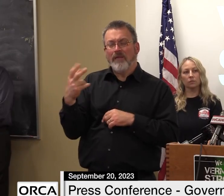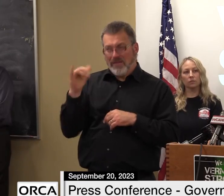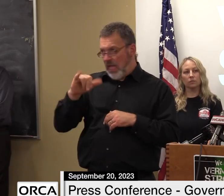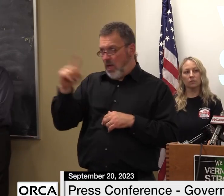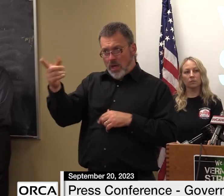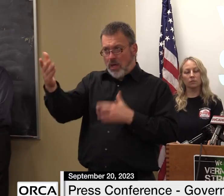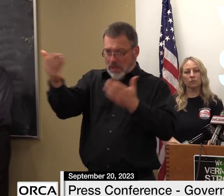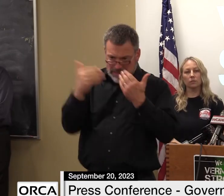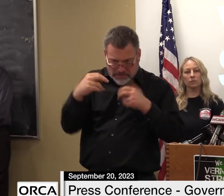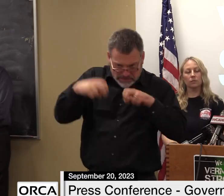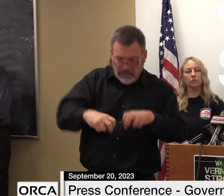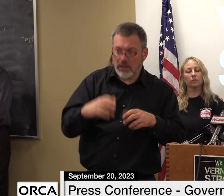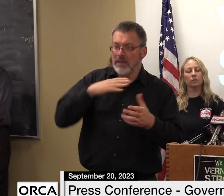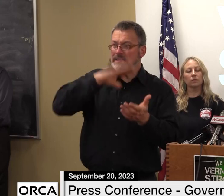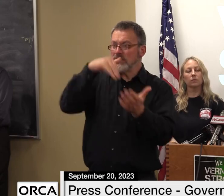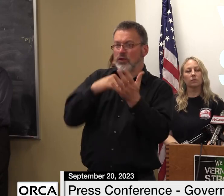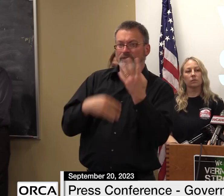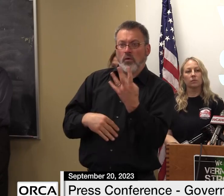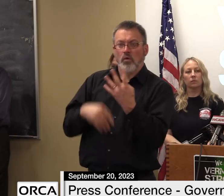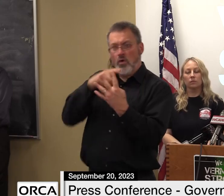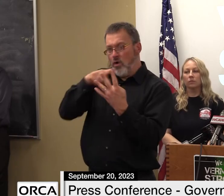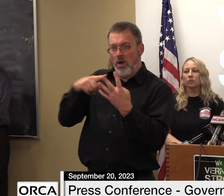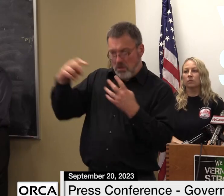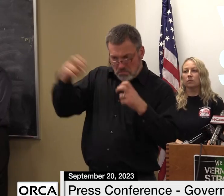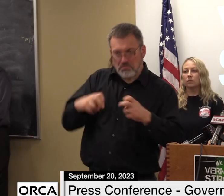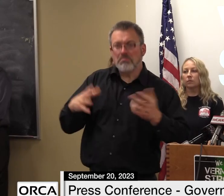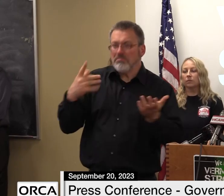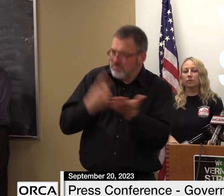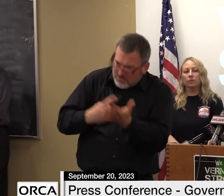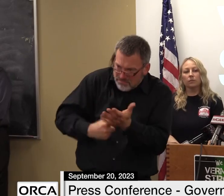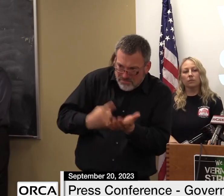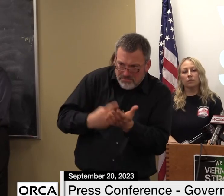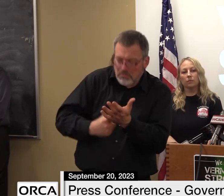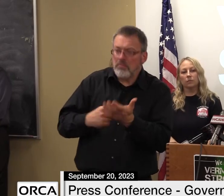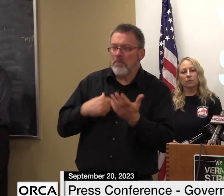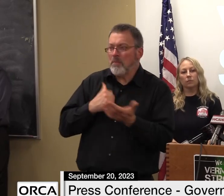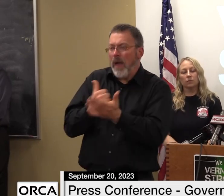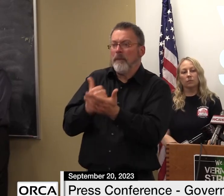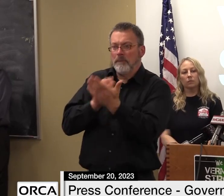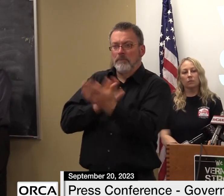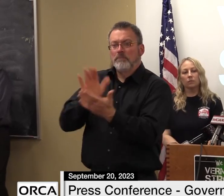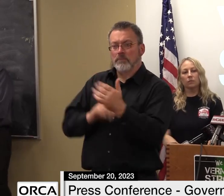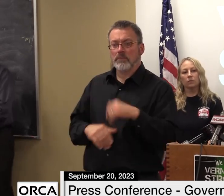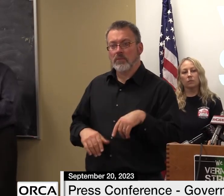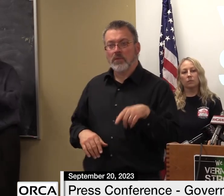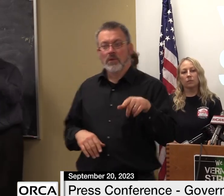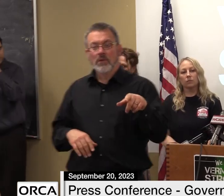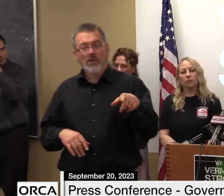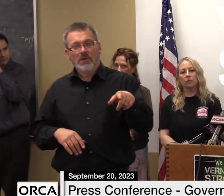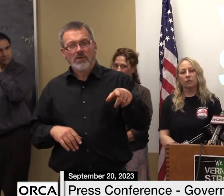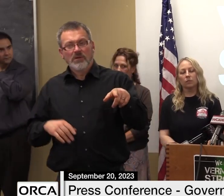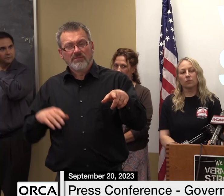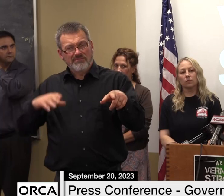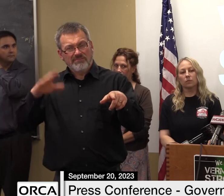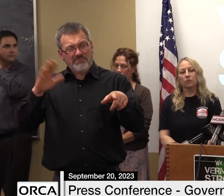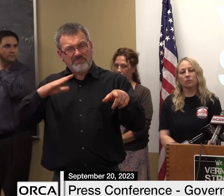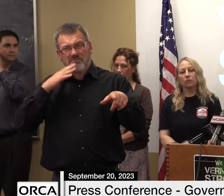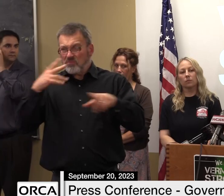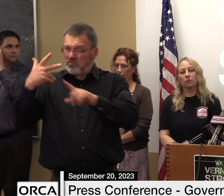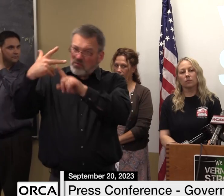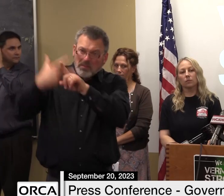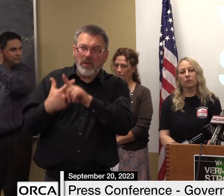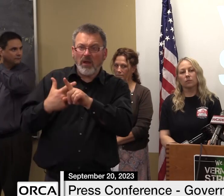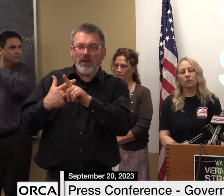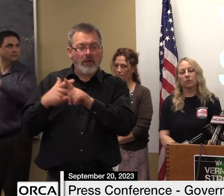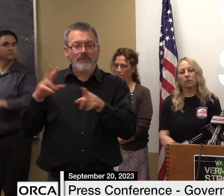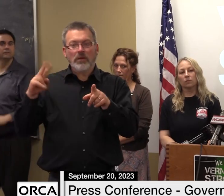about what's going on, to provide you additional assistance. Did you say 90 days to get those trailers sighted and habitable?